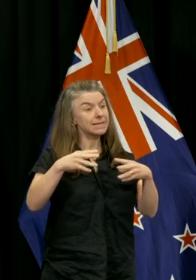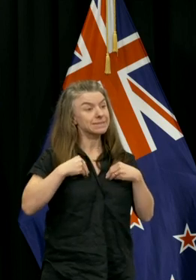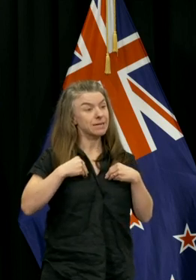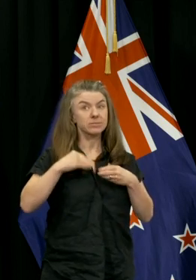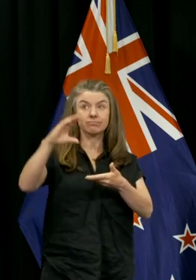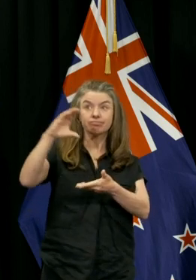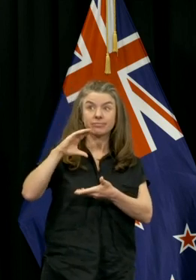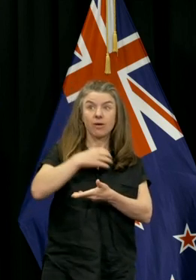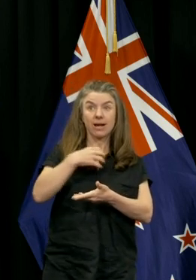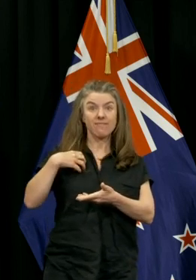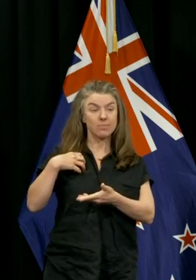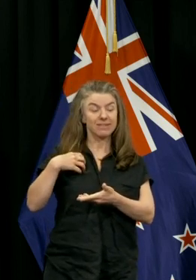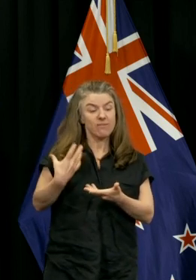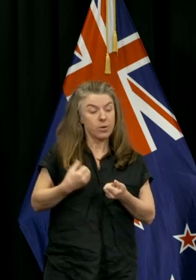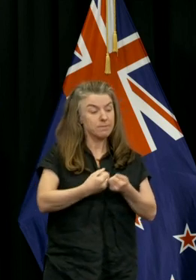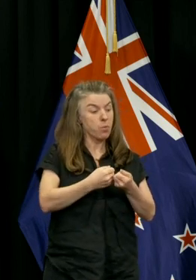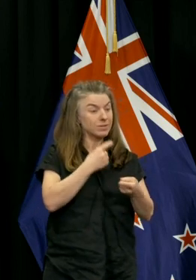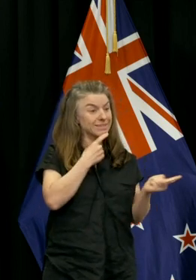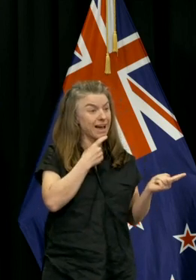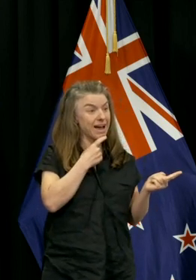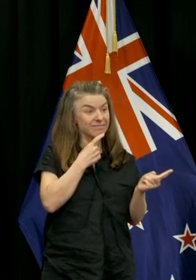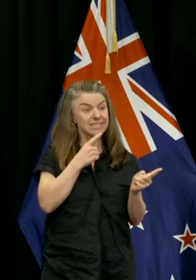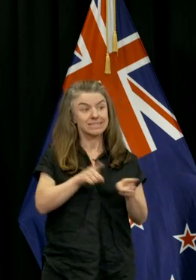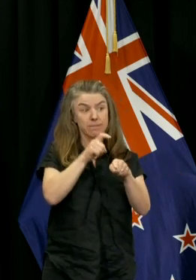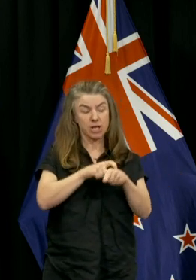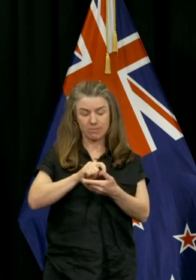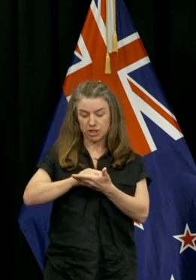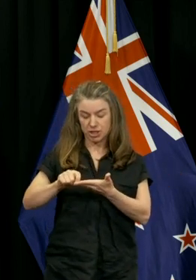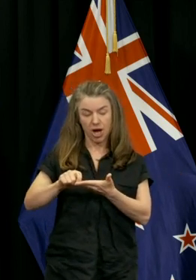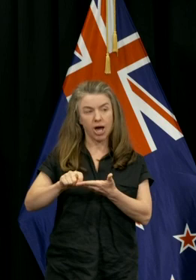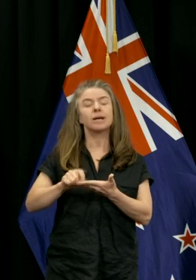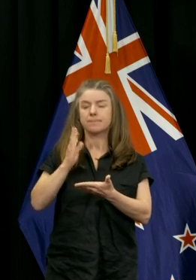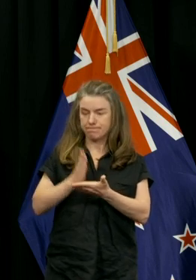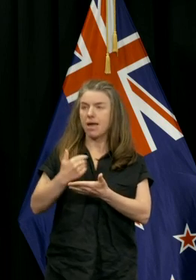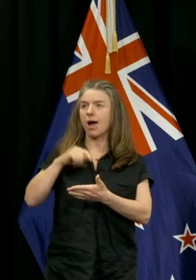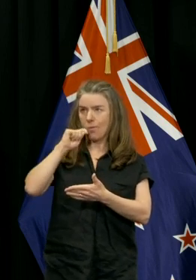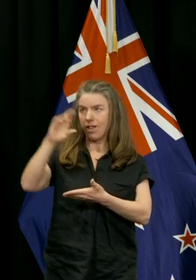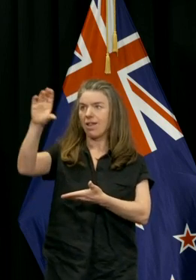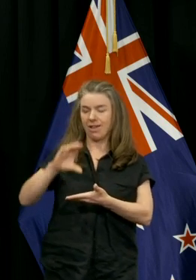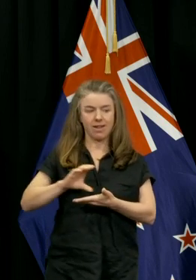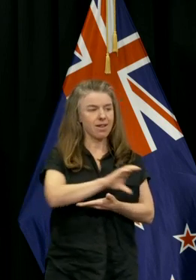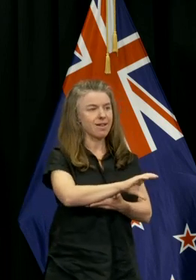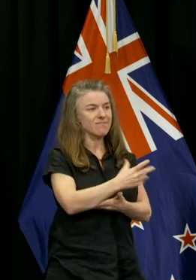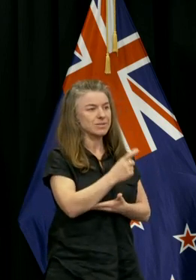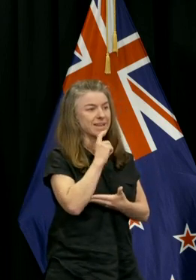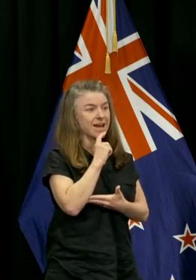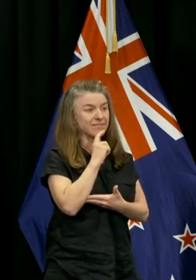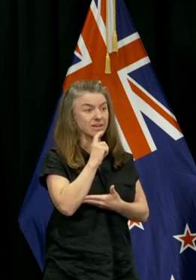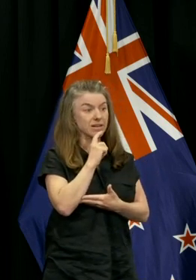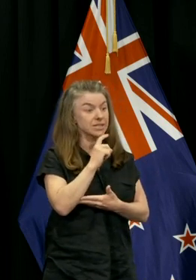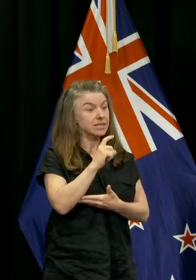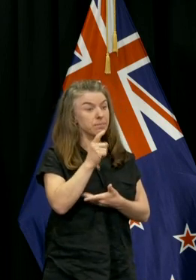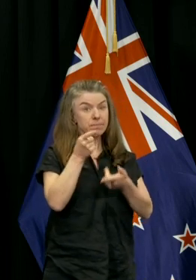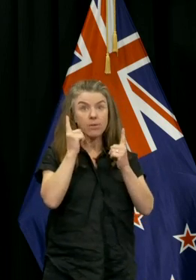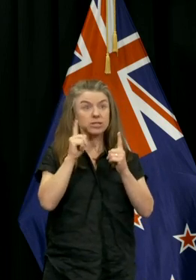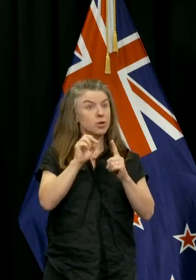supporting their workers, they signed a declaration. And so if they are not upholding that declaration, we have the ability to treat that as